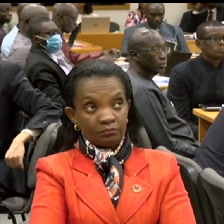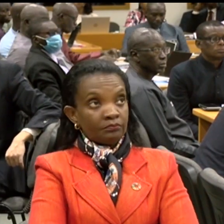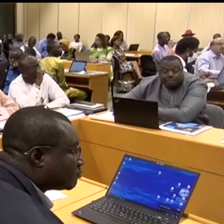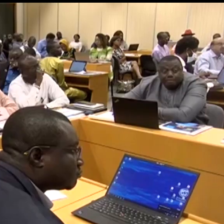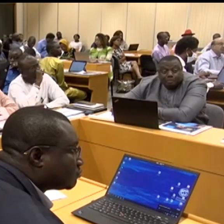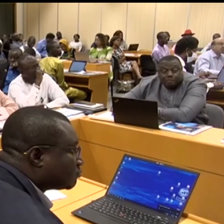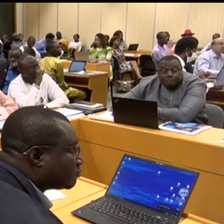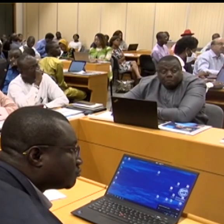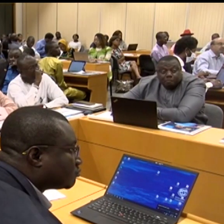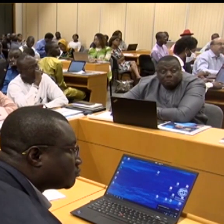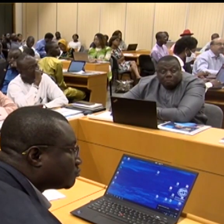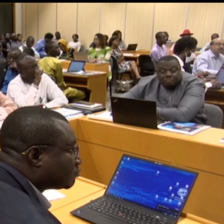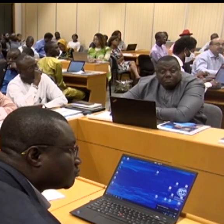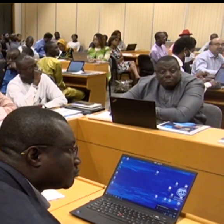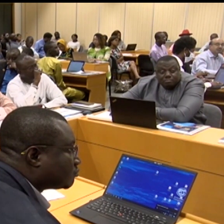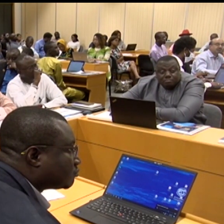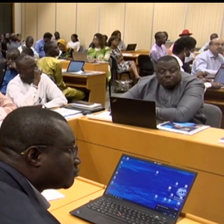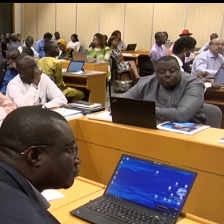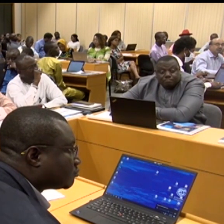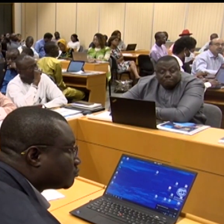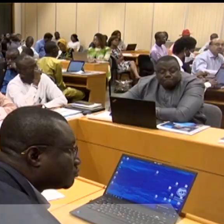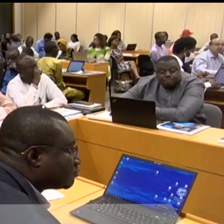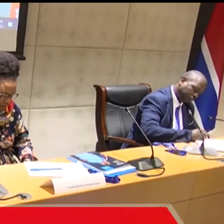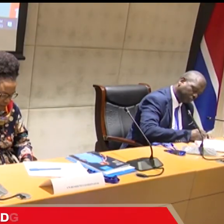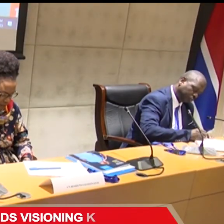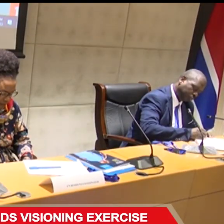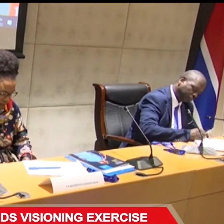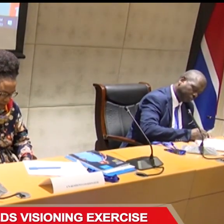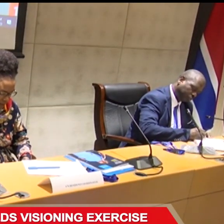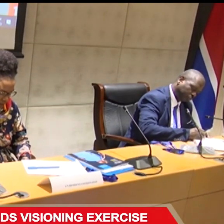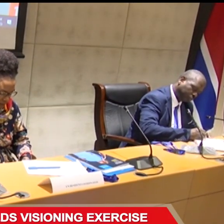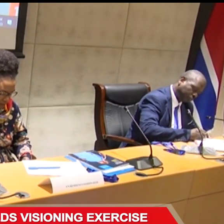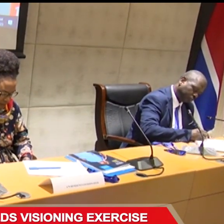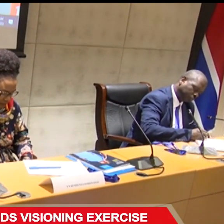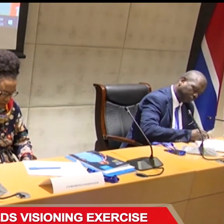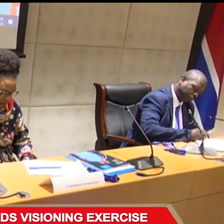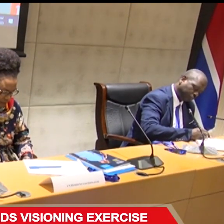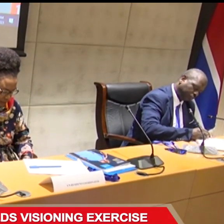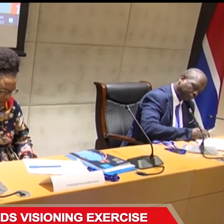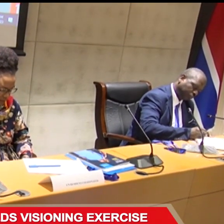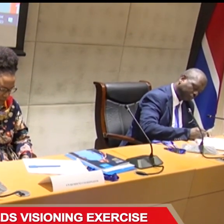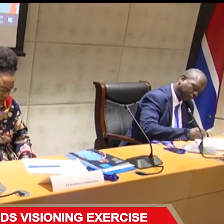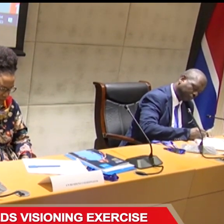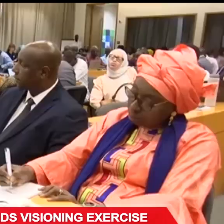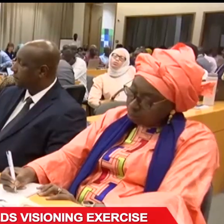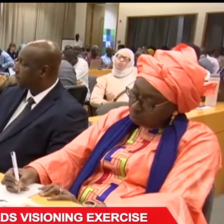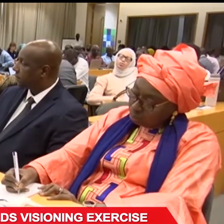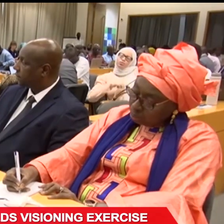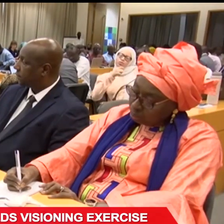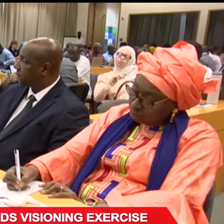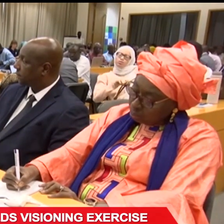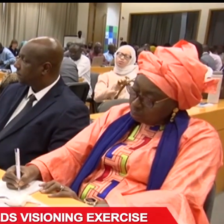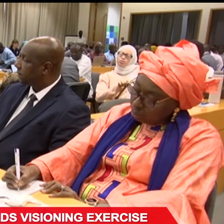is ongoing at the Sardaudakarabajara Conference Center by officials from the UN system. Senior government officials and